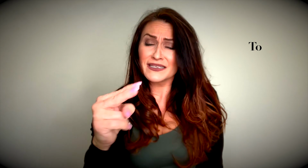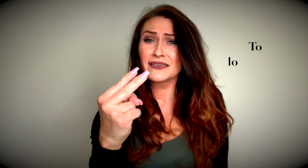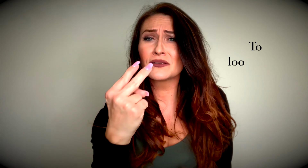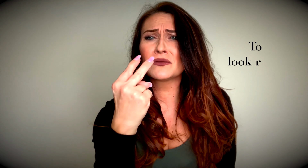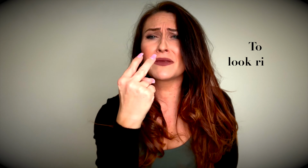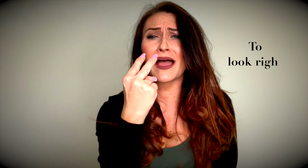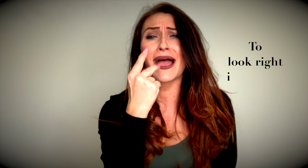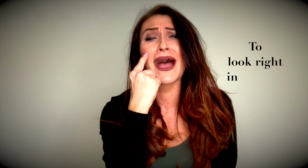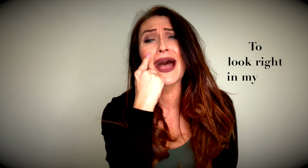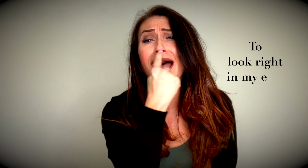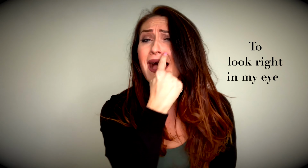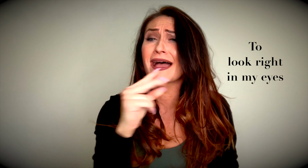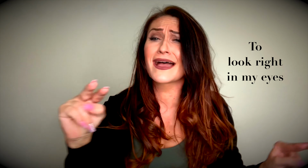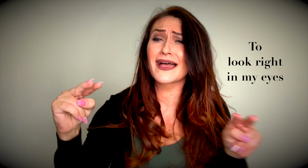to look right in my